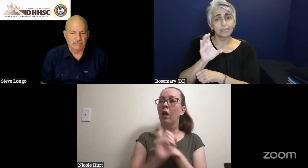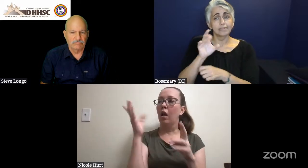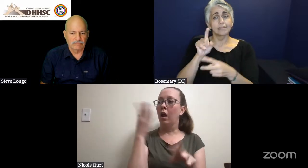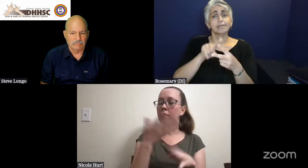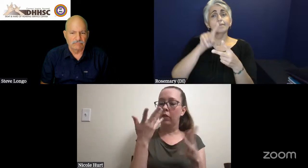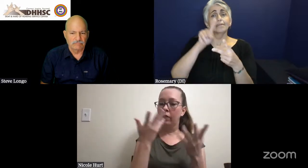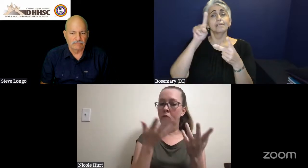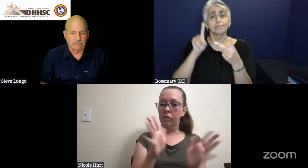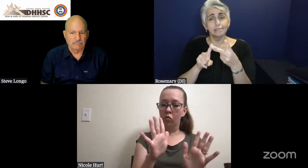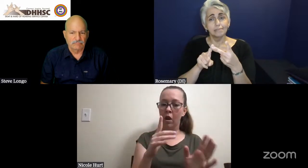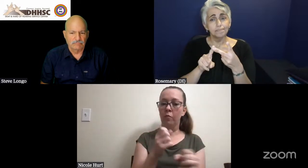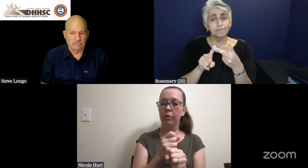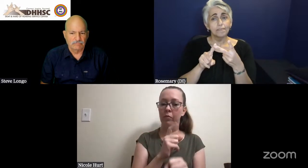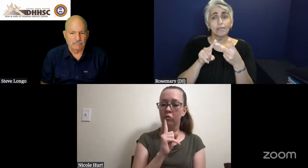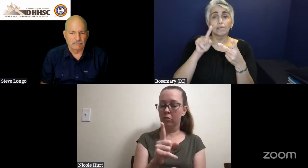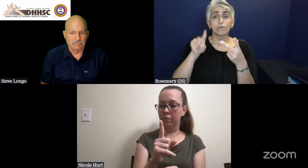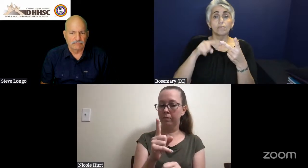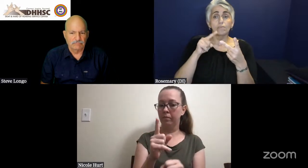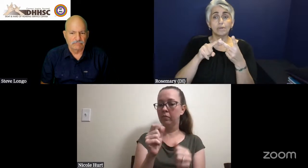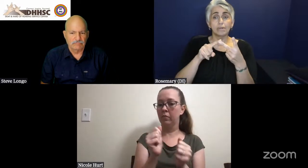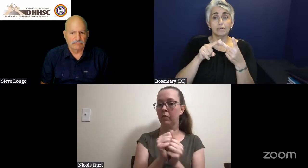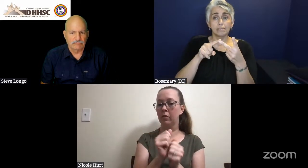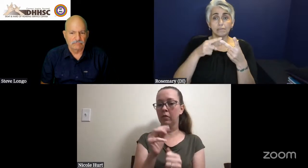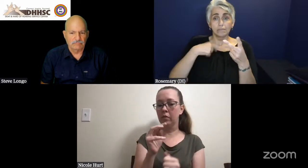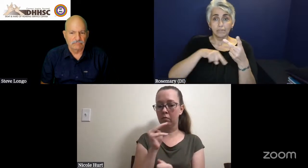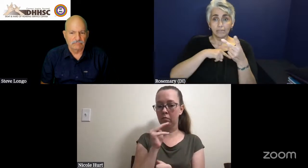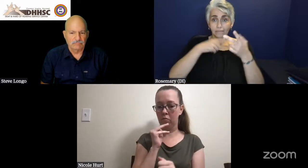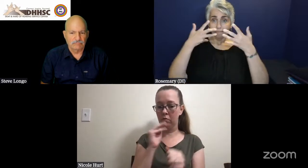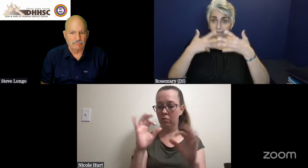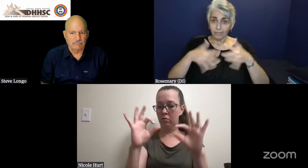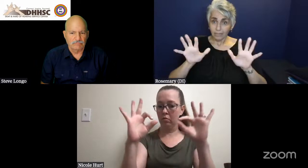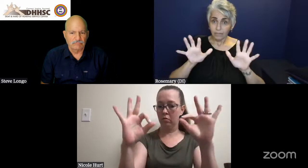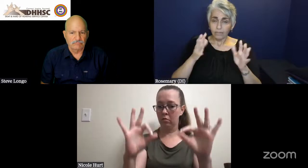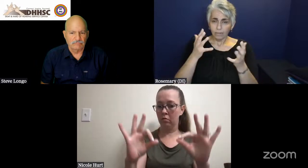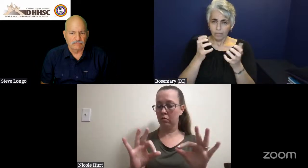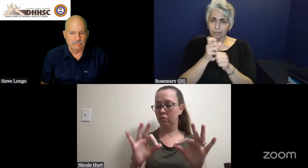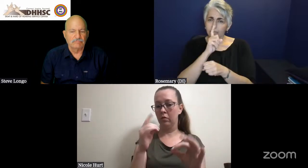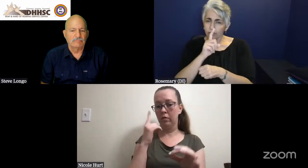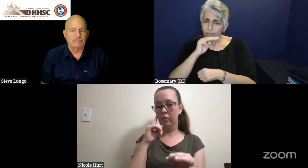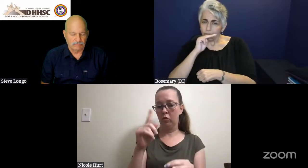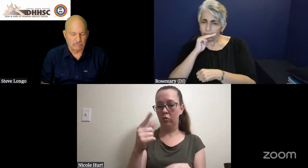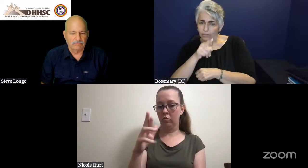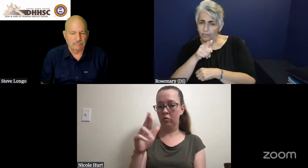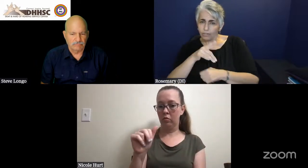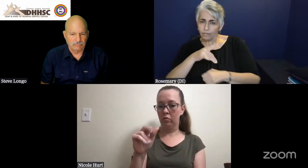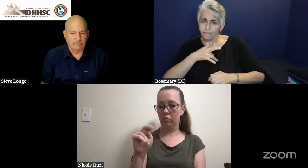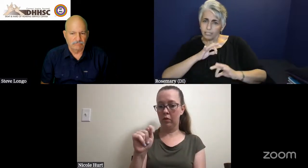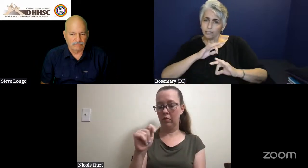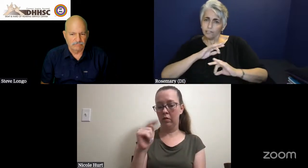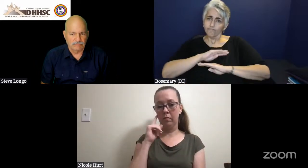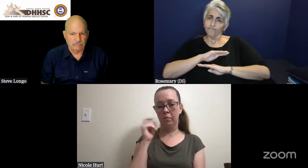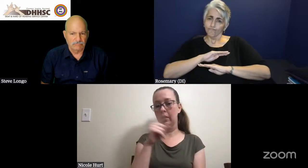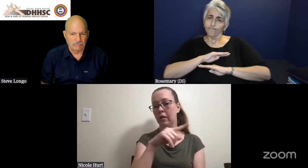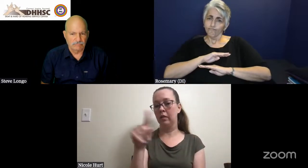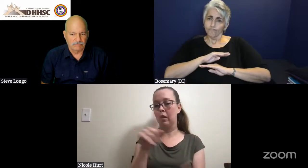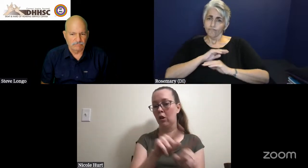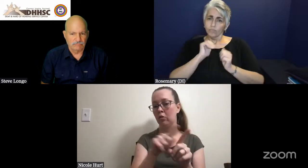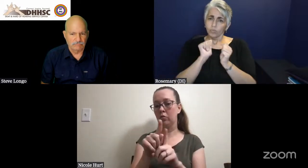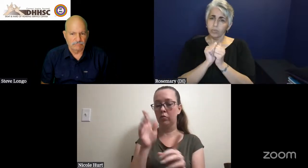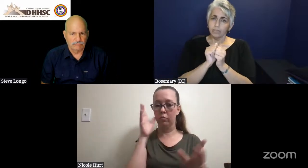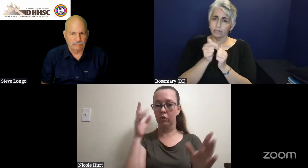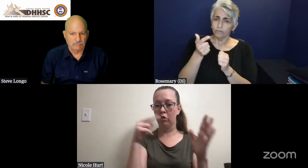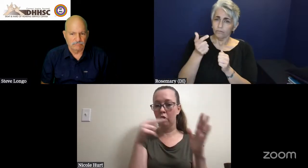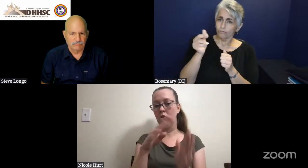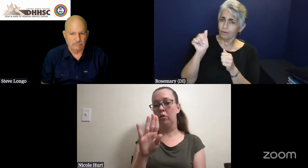to follow and protect DHHSC. And when we have finished, I want to be sure that Michelle